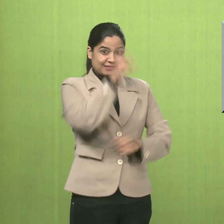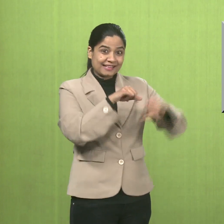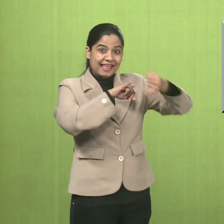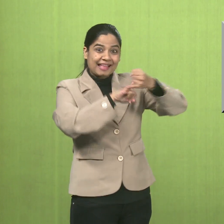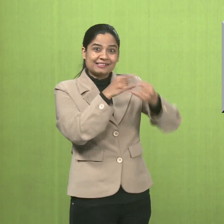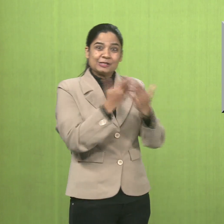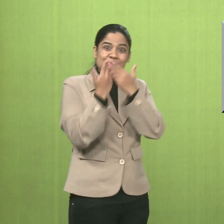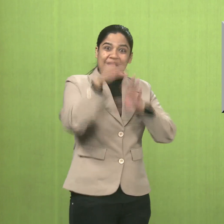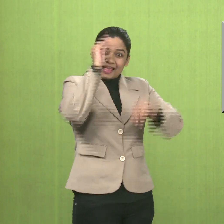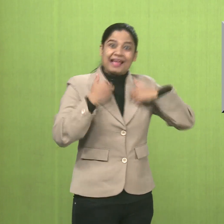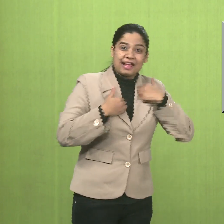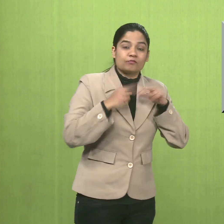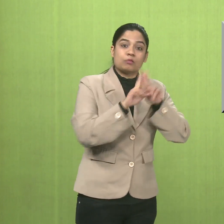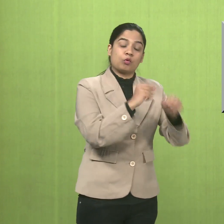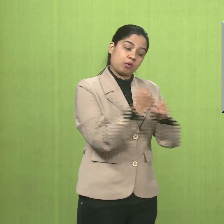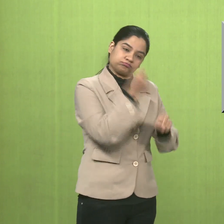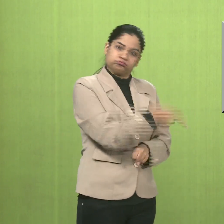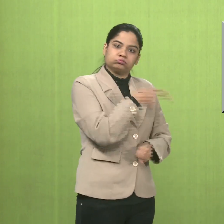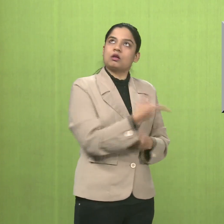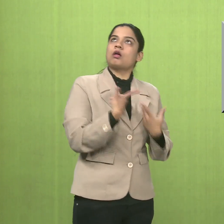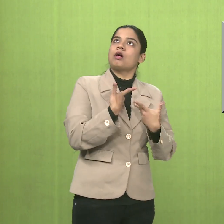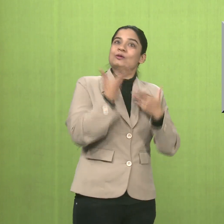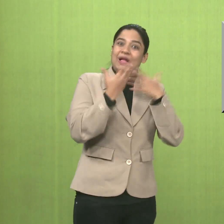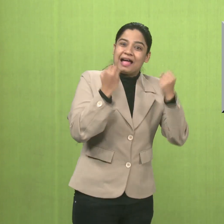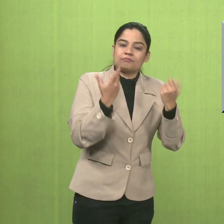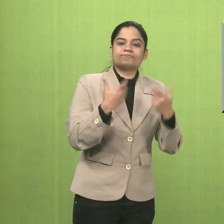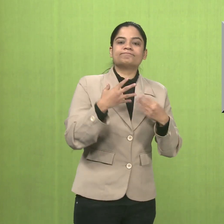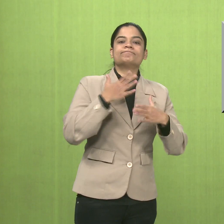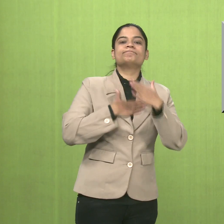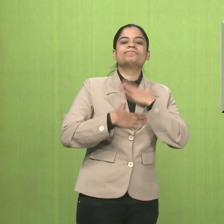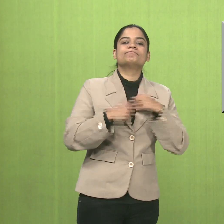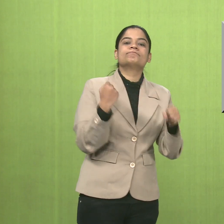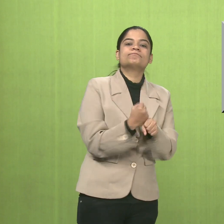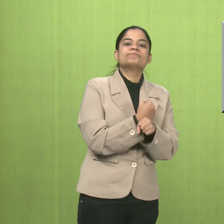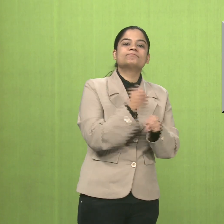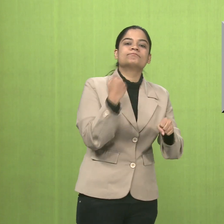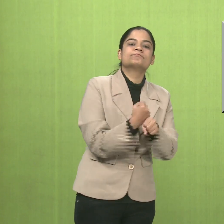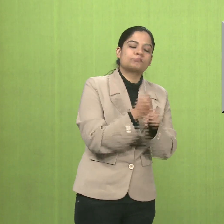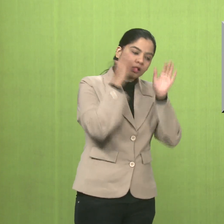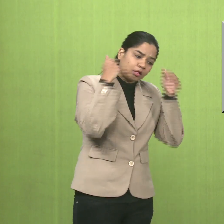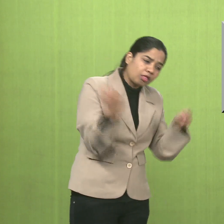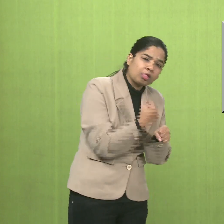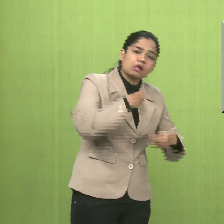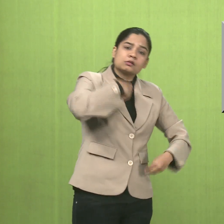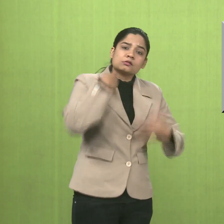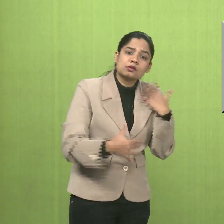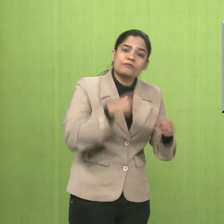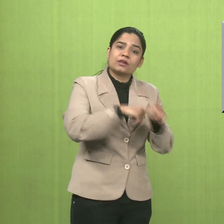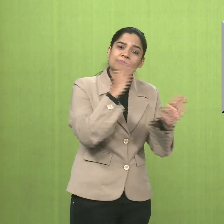to school. Whereas Seema wants to go to school, but she's forced to stay at home and work at house. She has to suffer